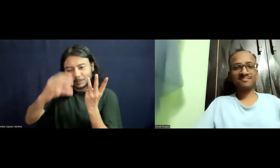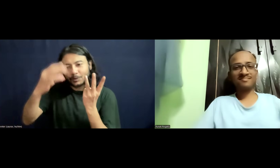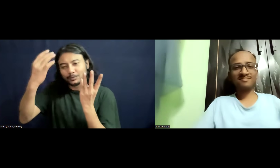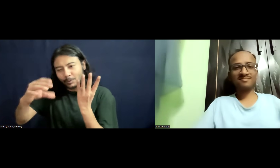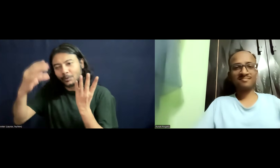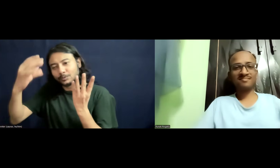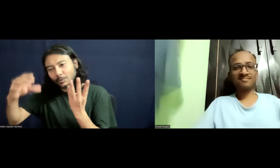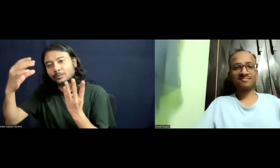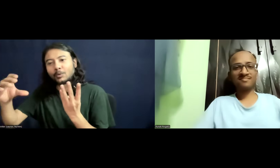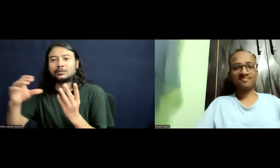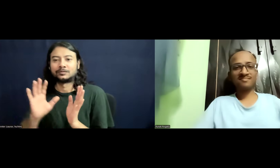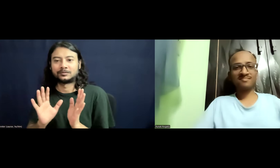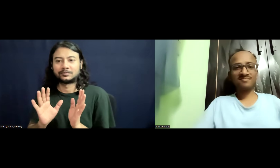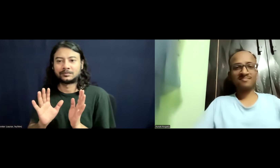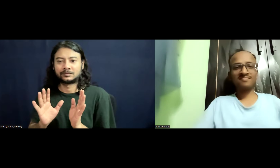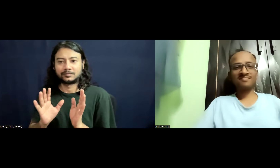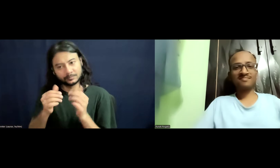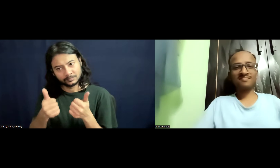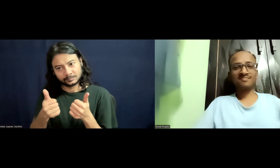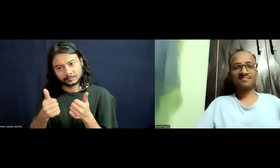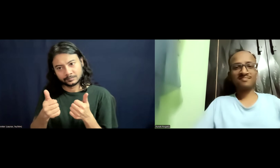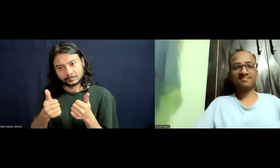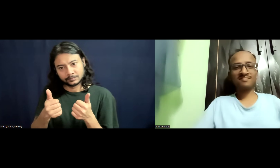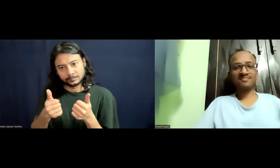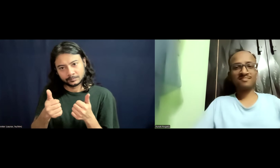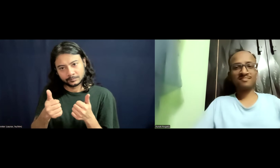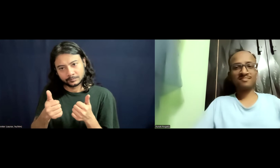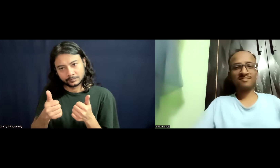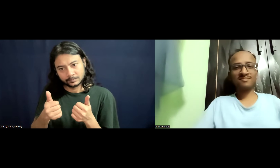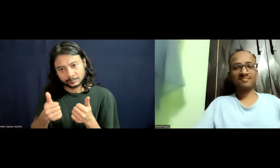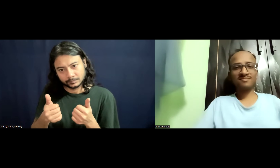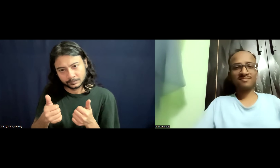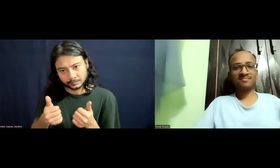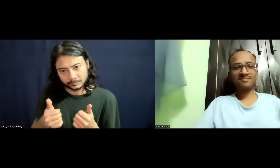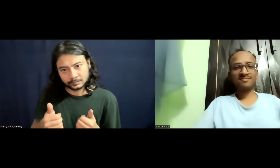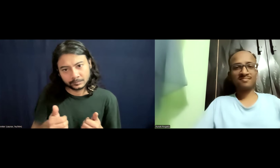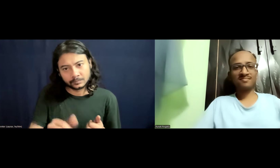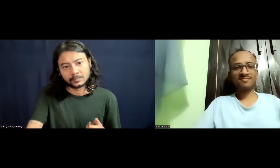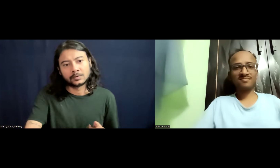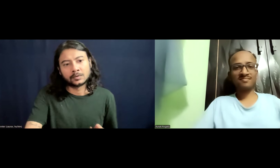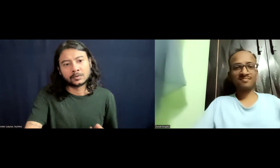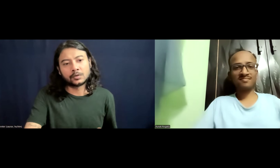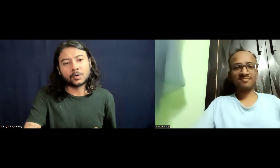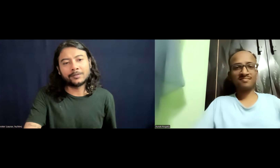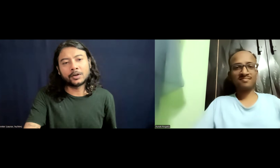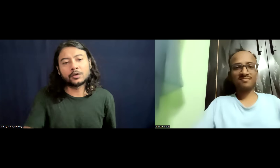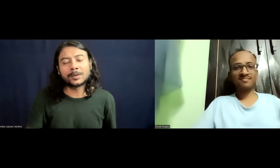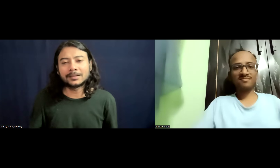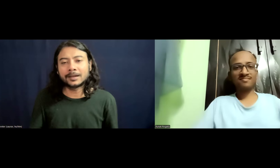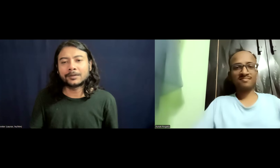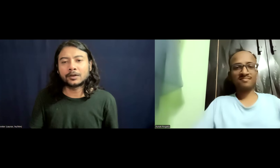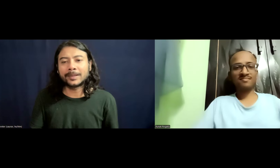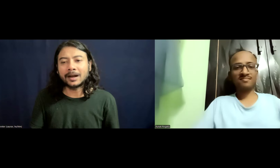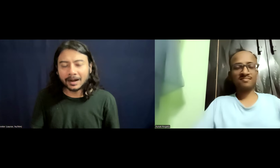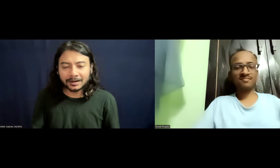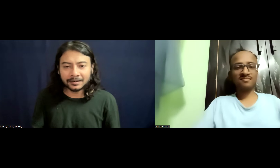if Saurabh leaves the call, you can just raise your hand and I will note down your name. Then I'll finish the call. Anybody What are we going interested? to do, Mataji?